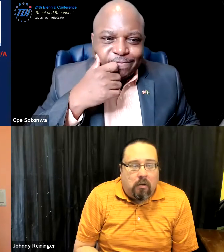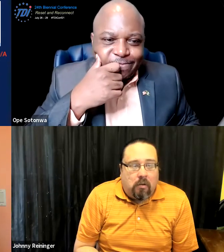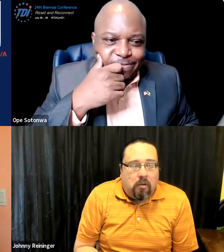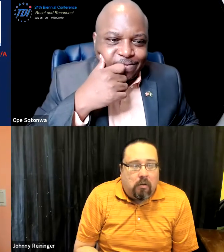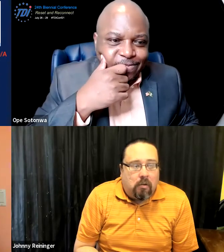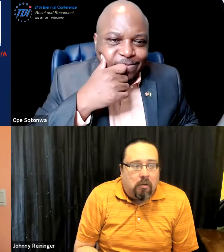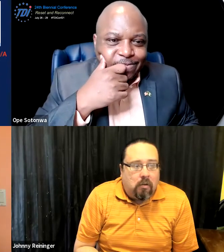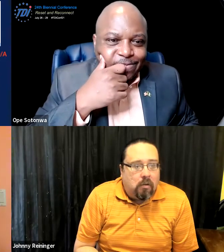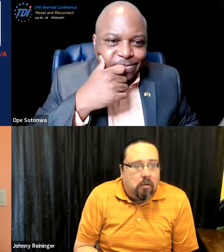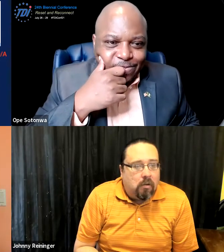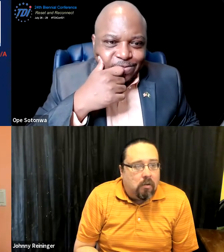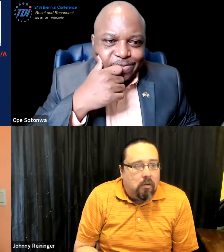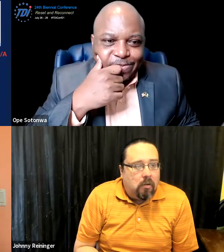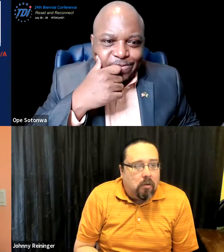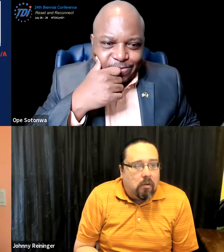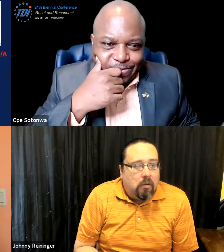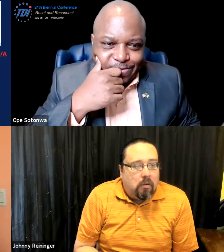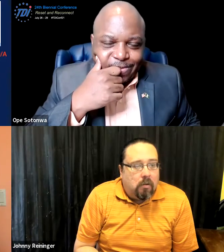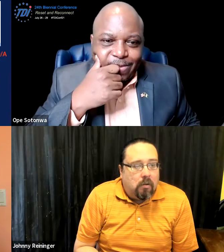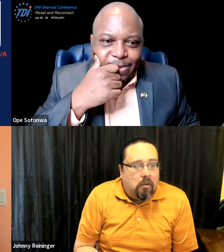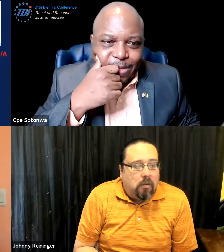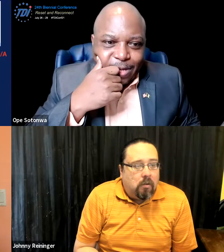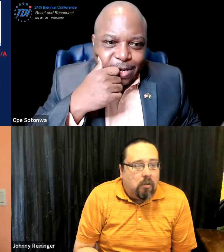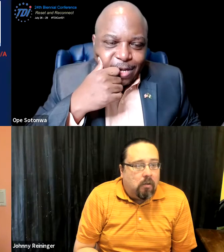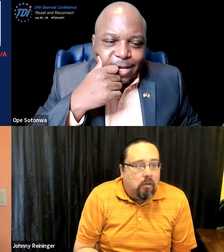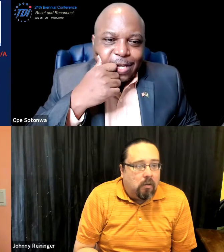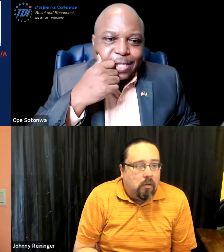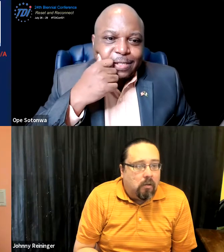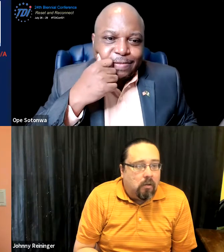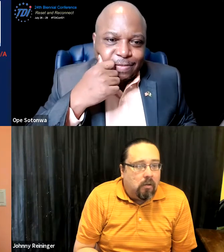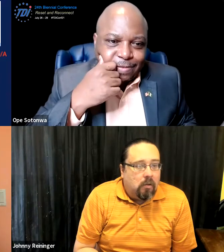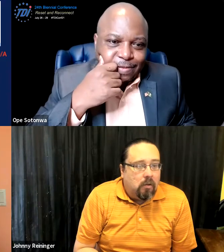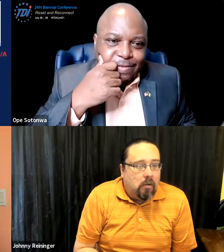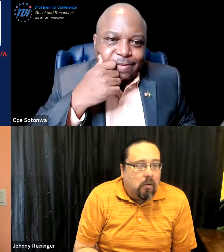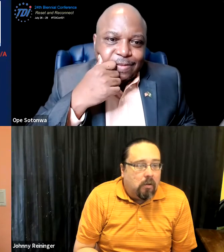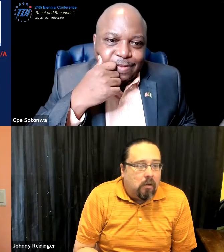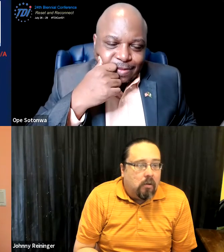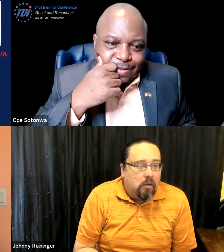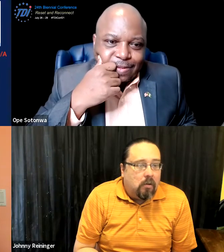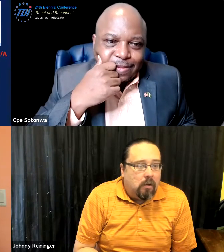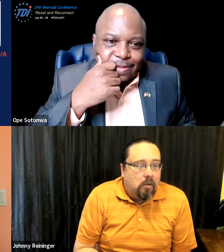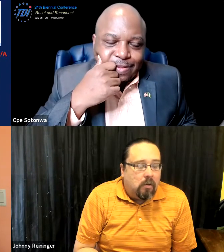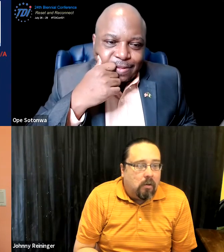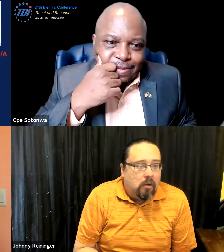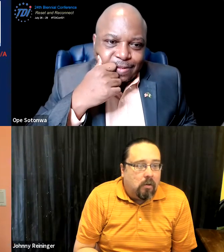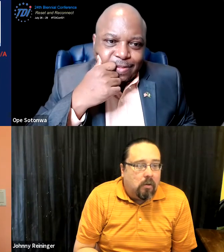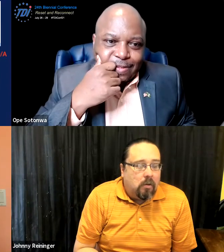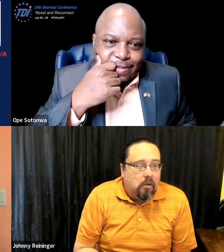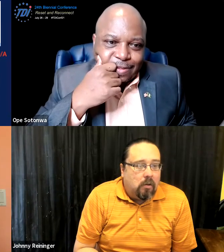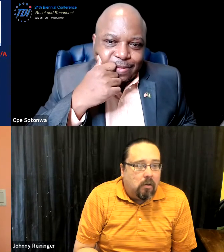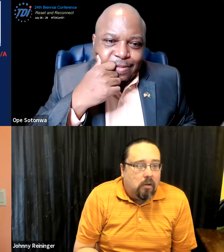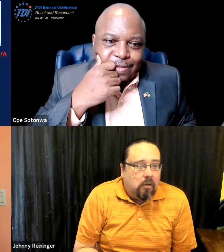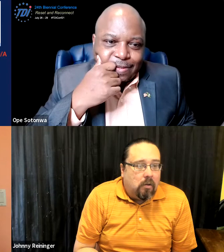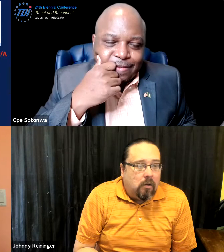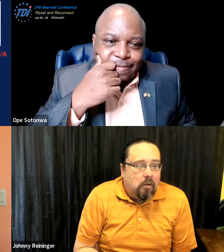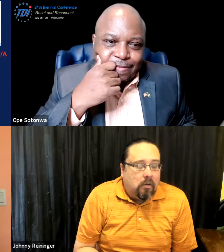be asking yourself. Yeah, Rogelio is saying, yes, I can definitely see that. I've been doing that in